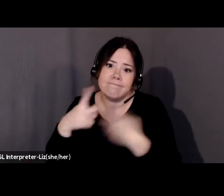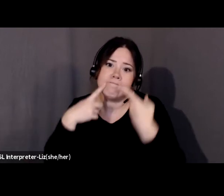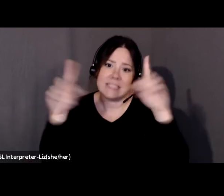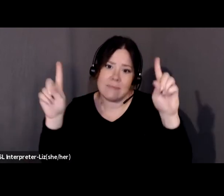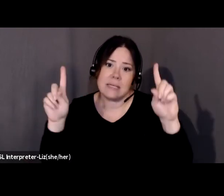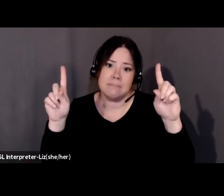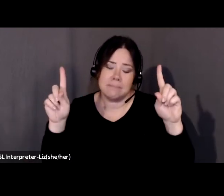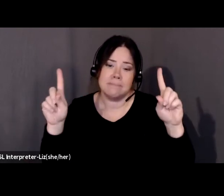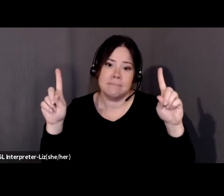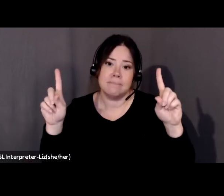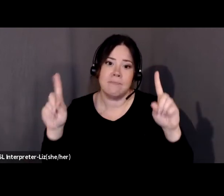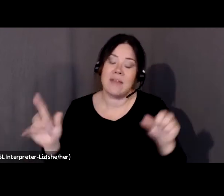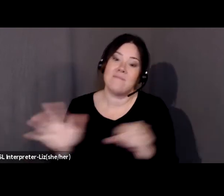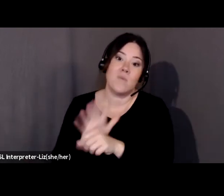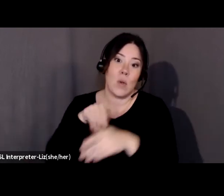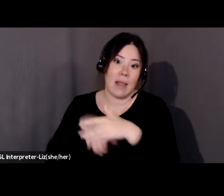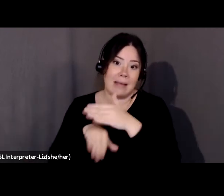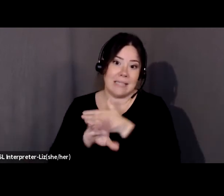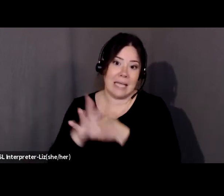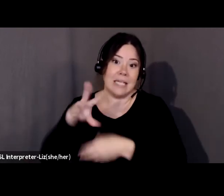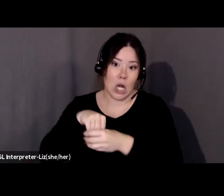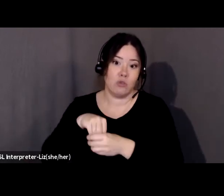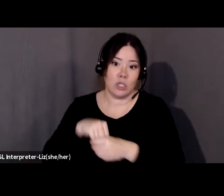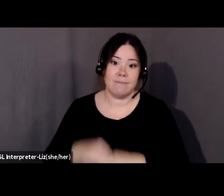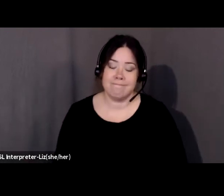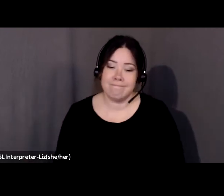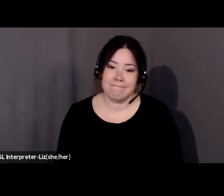full access and inclusion take part.